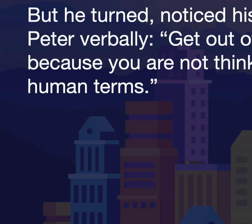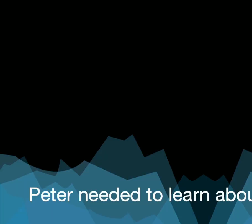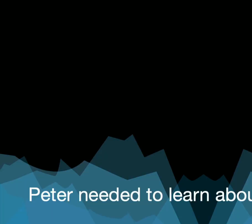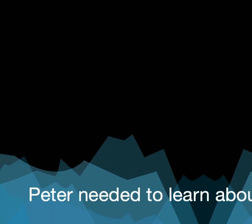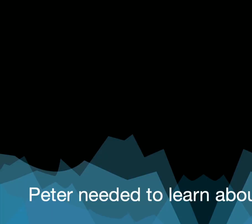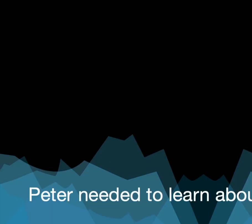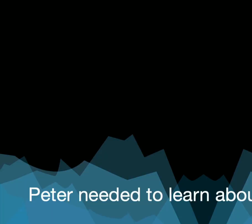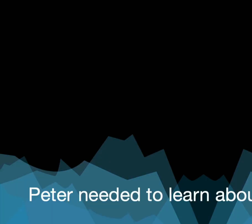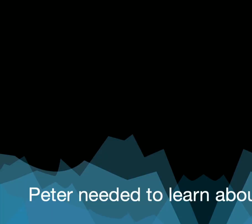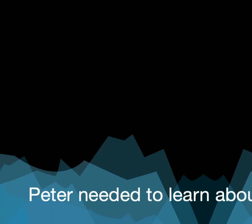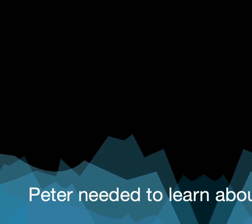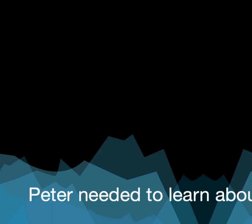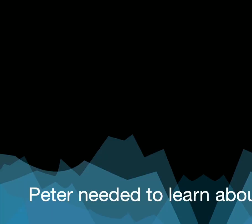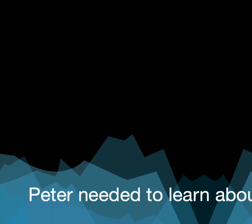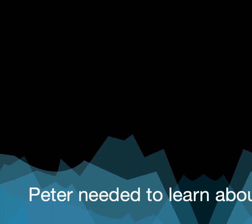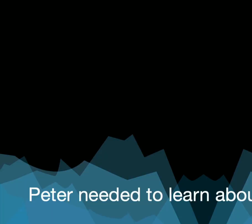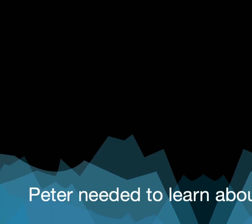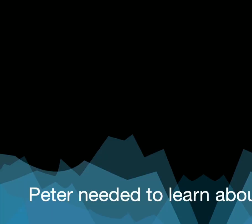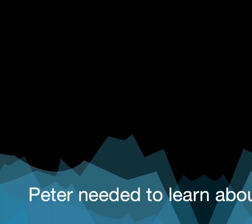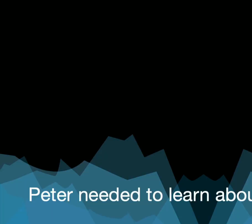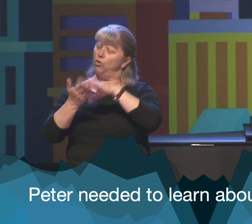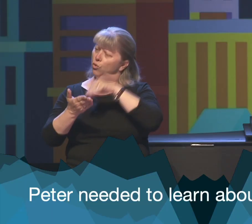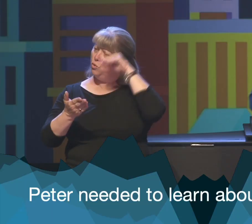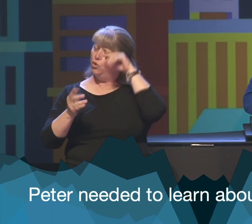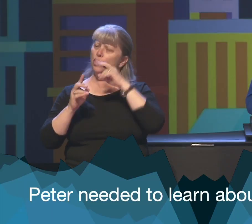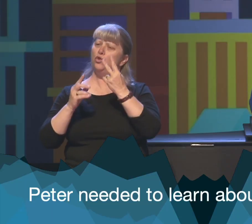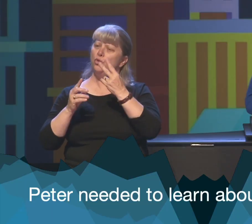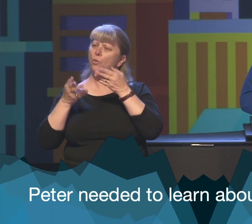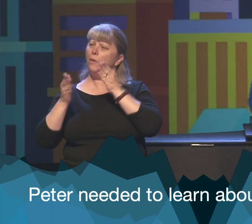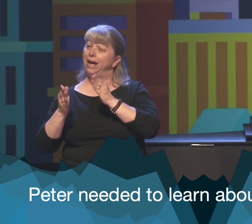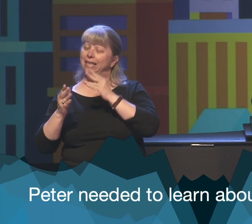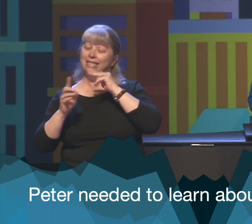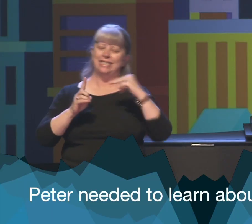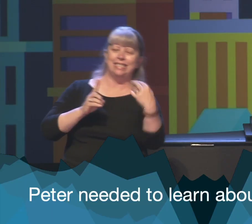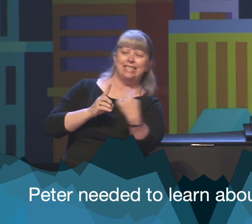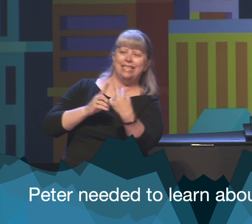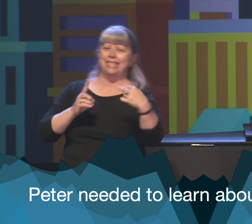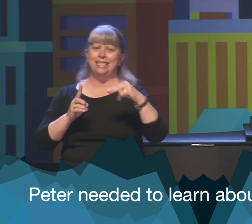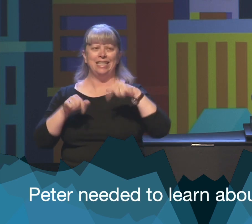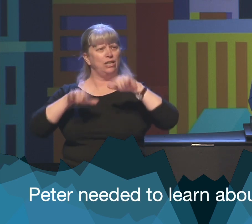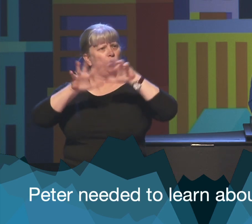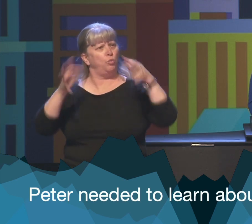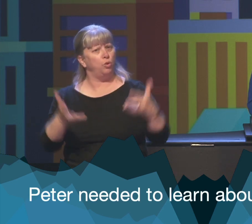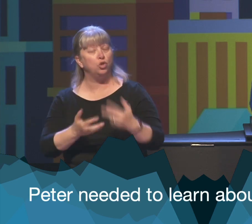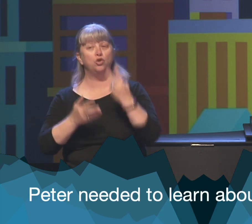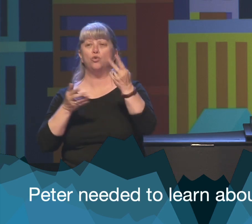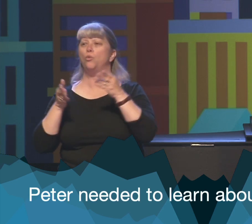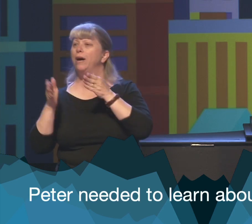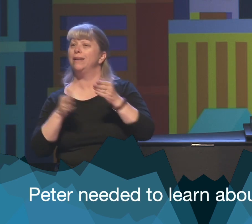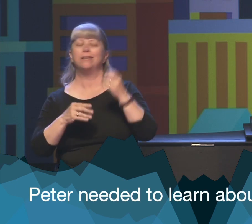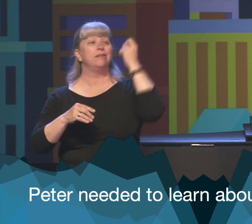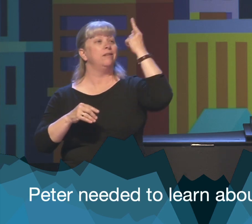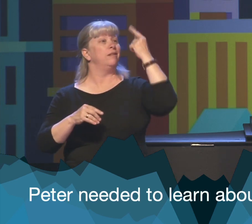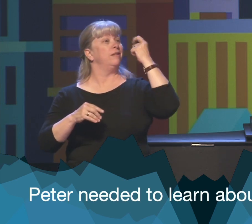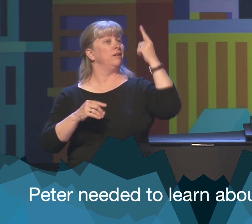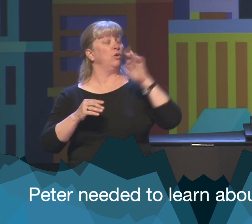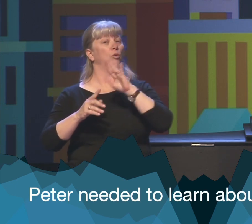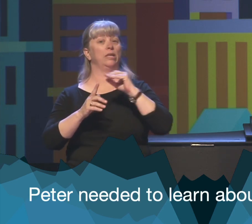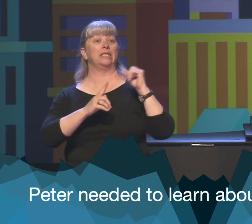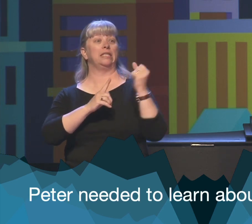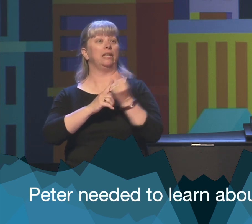that Jesus is saying, listen, you got to learn that there's two ways of seeing this world. There's two ways of understanding the